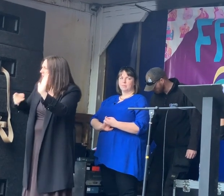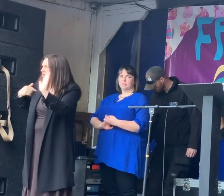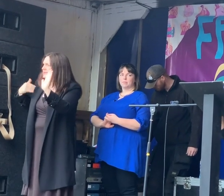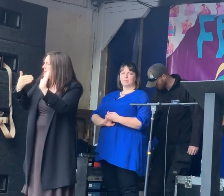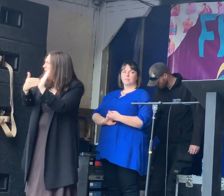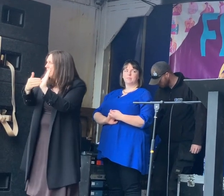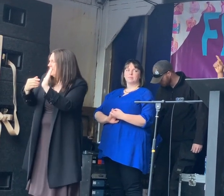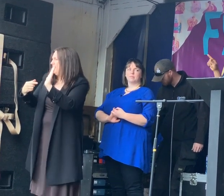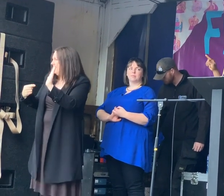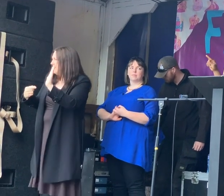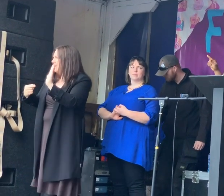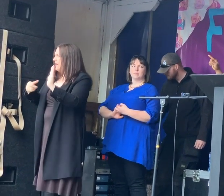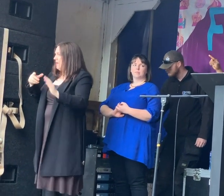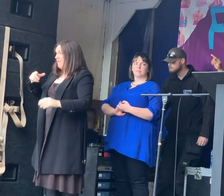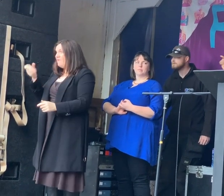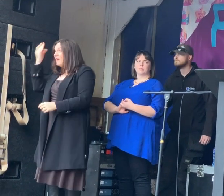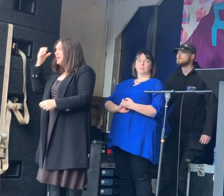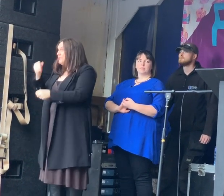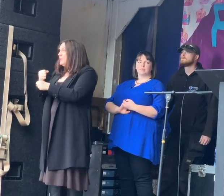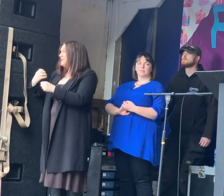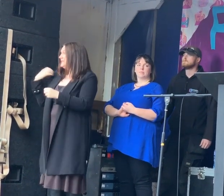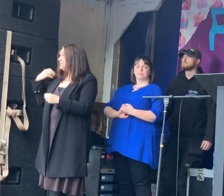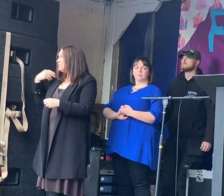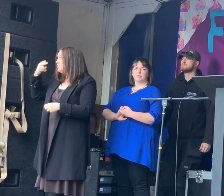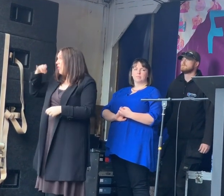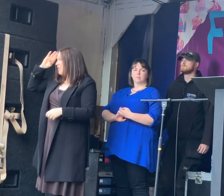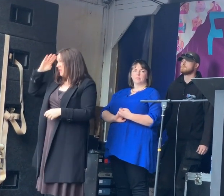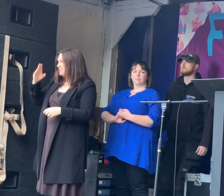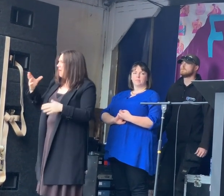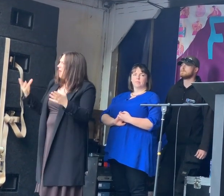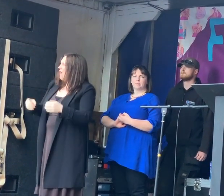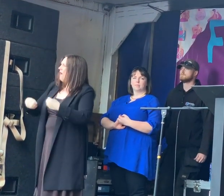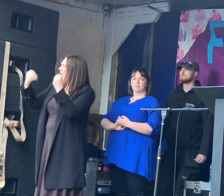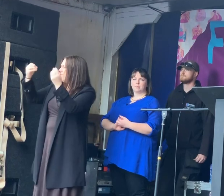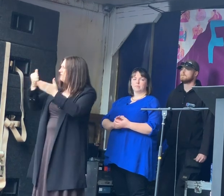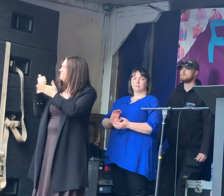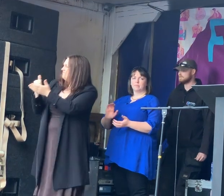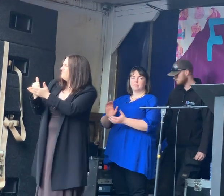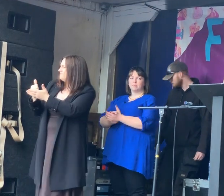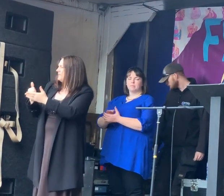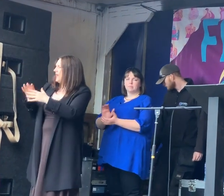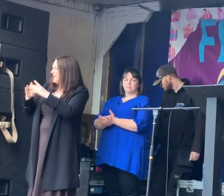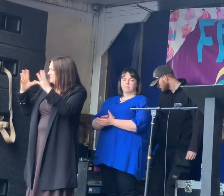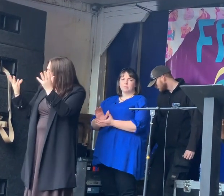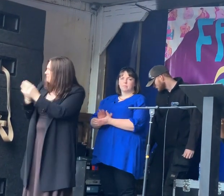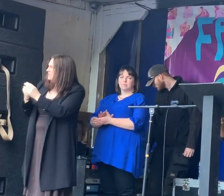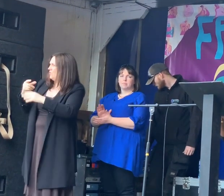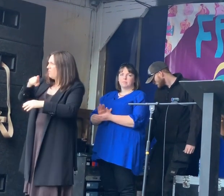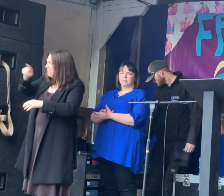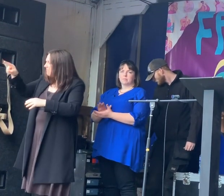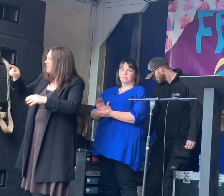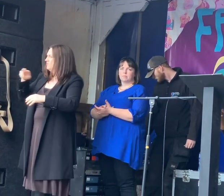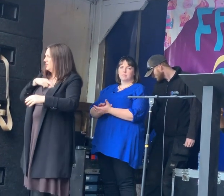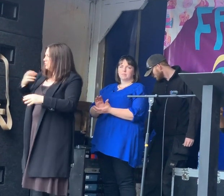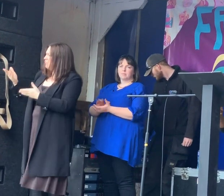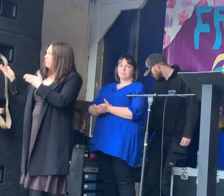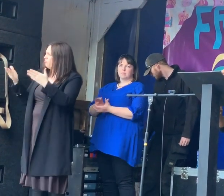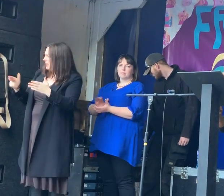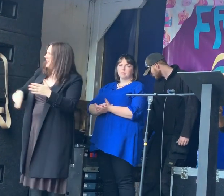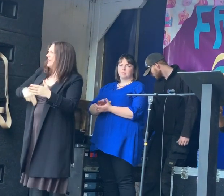not forget our sisters in the North and offer solidarity and support to bring in access.